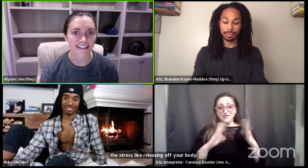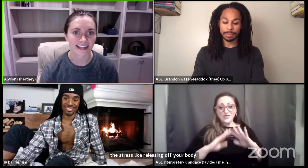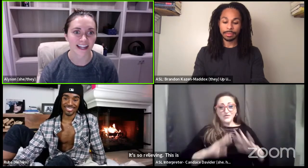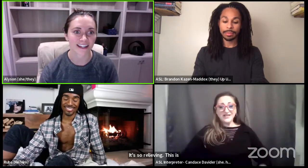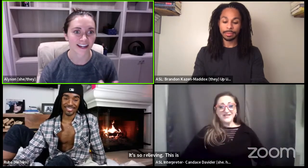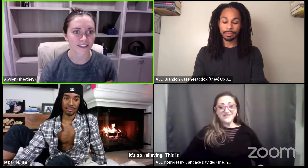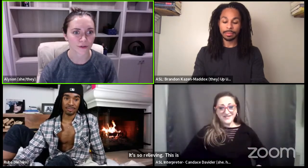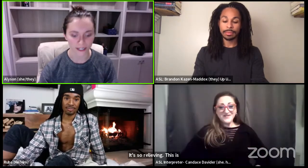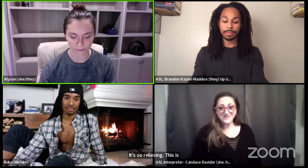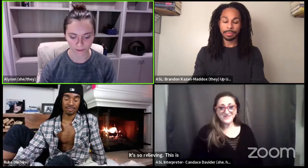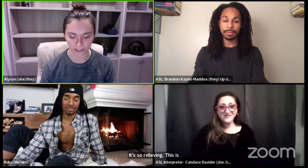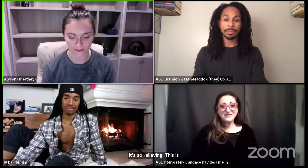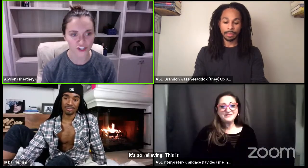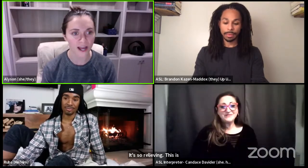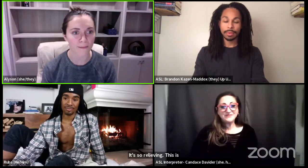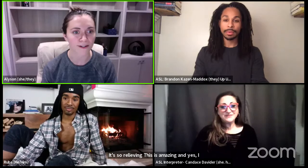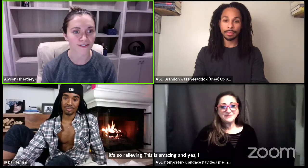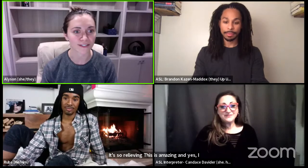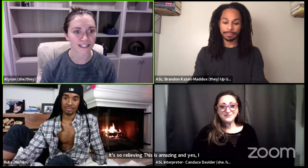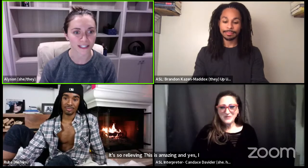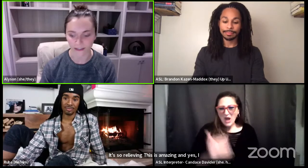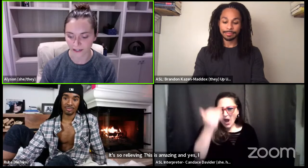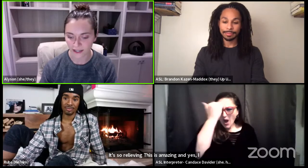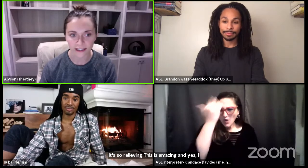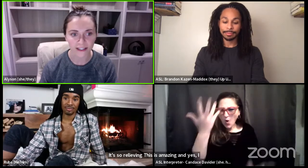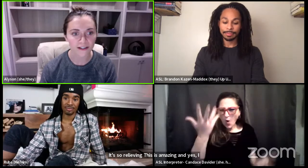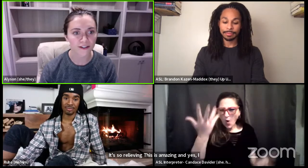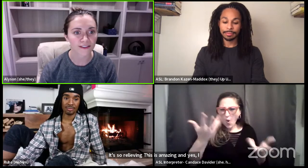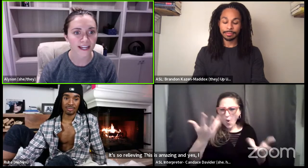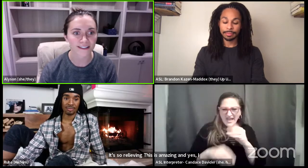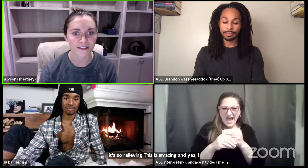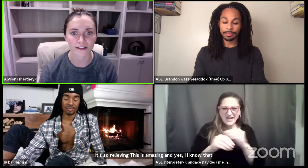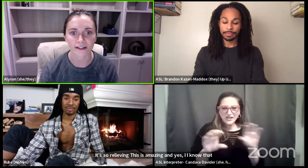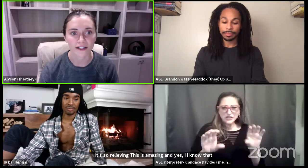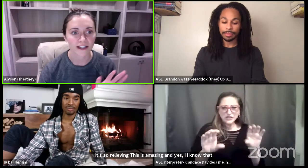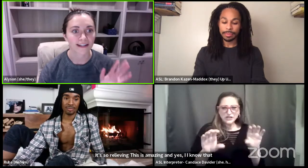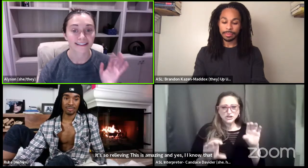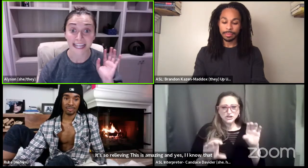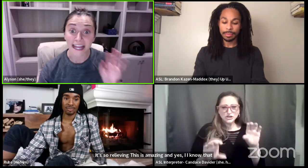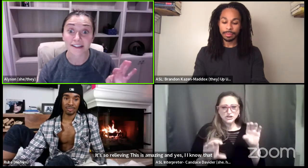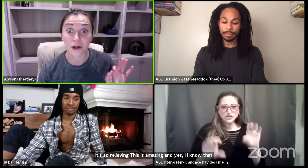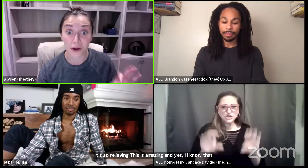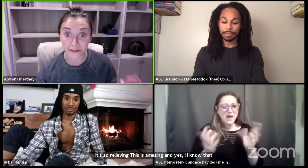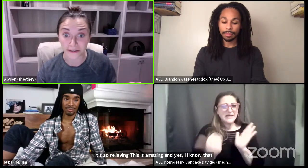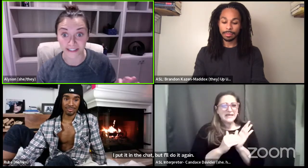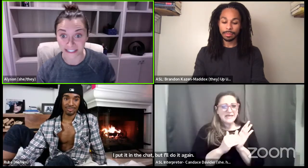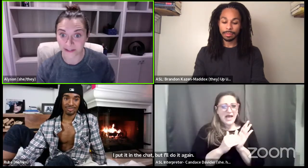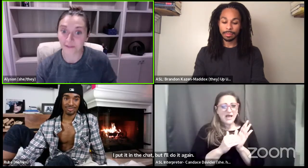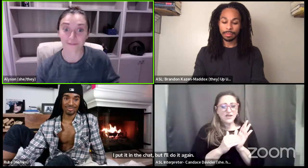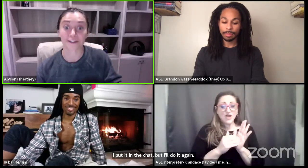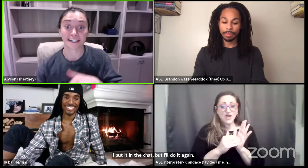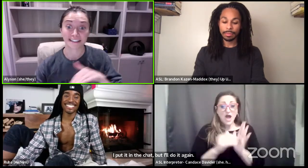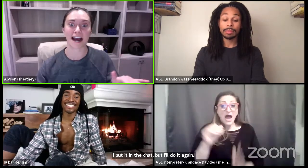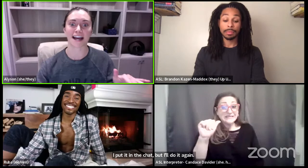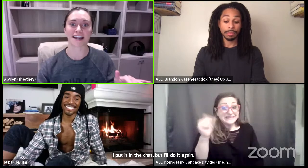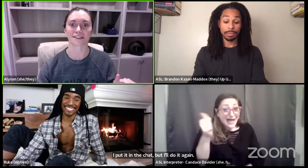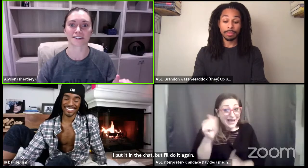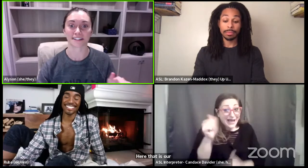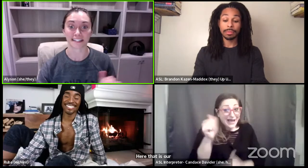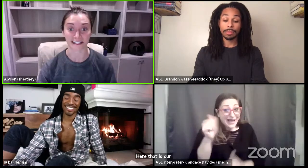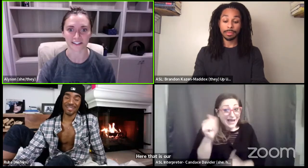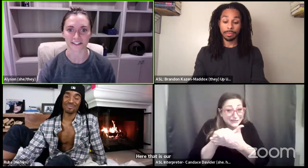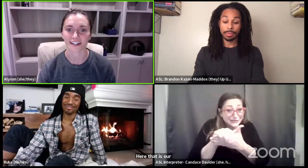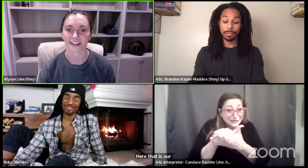And yes, I know that I put it in the chat, but I'll do it again here. That is our $10 deal for an